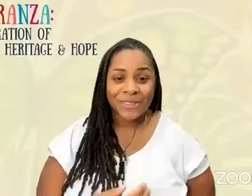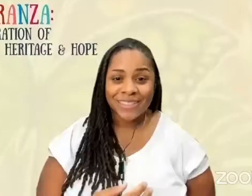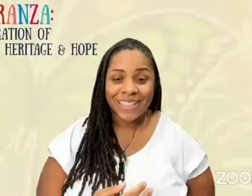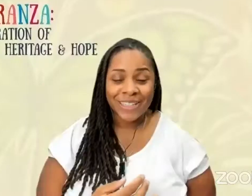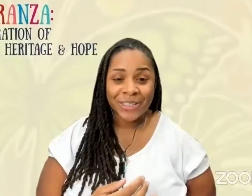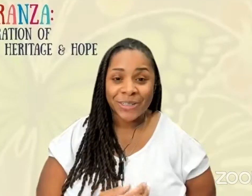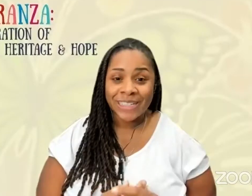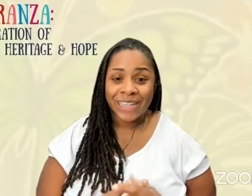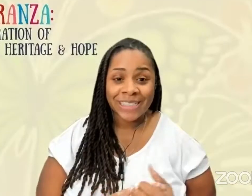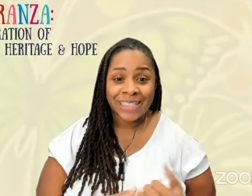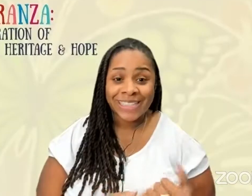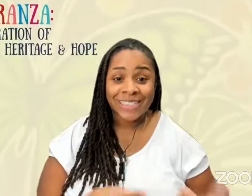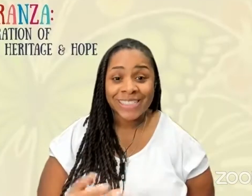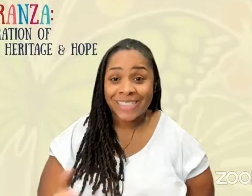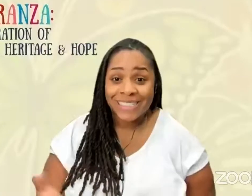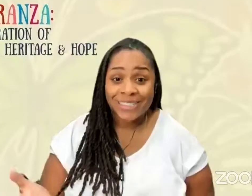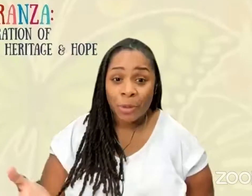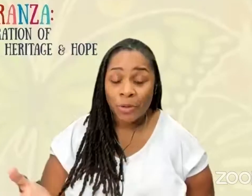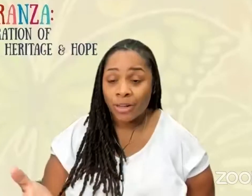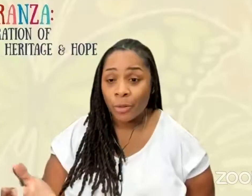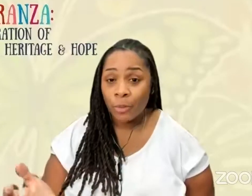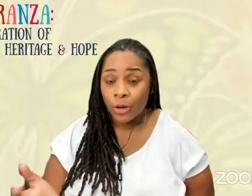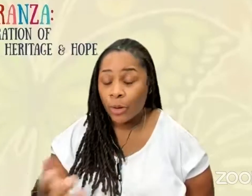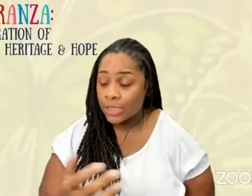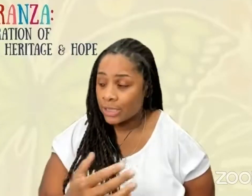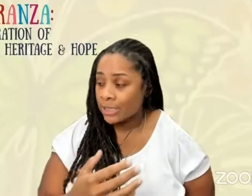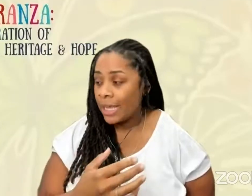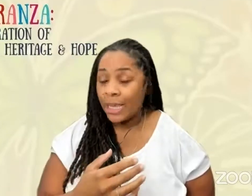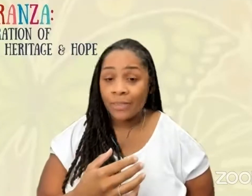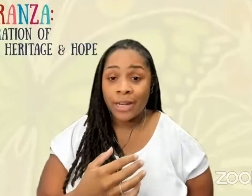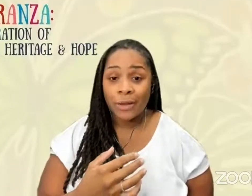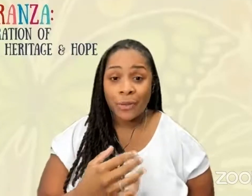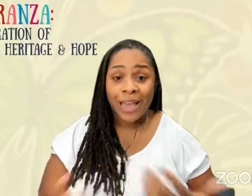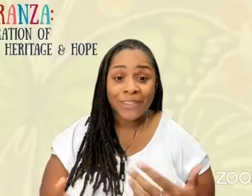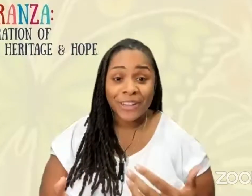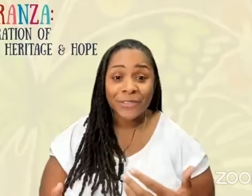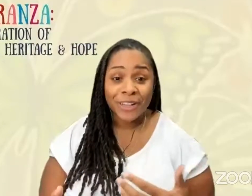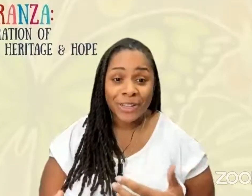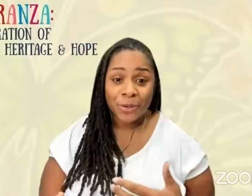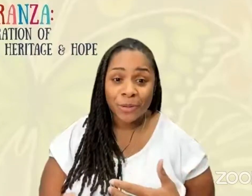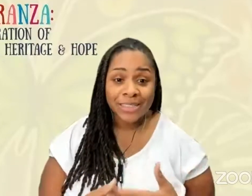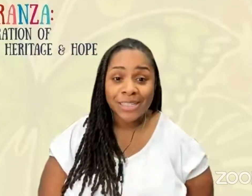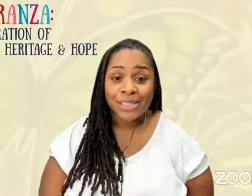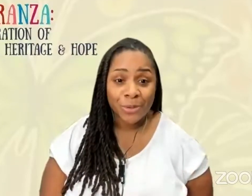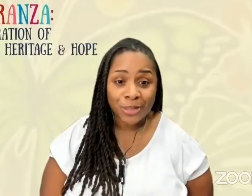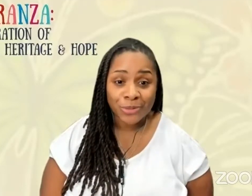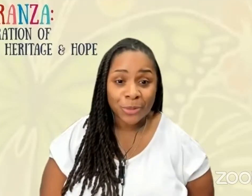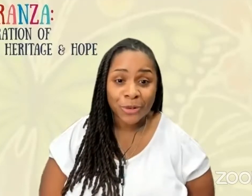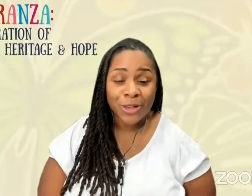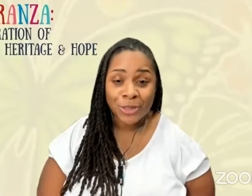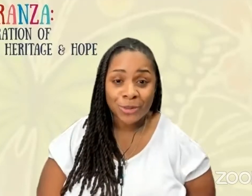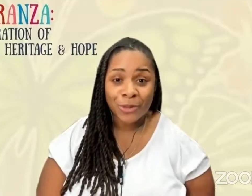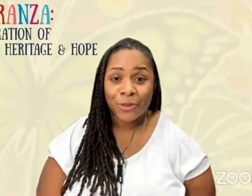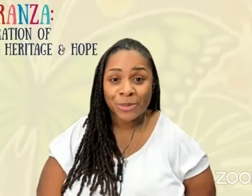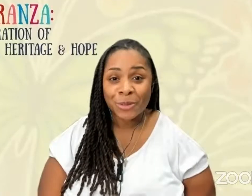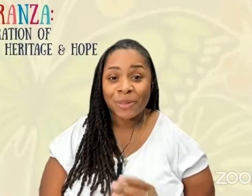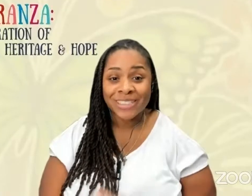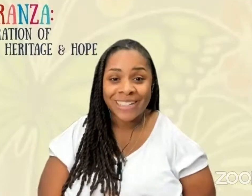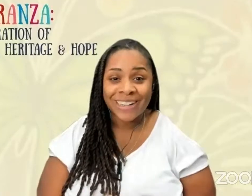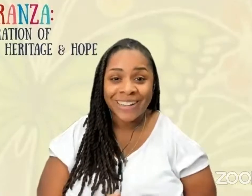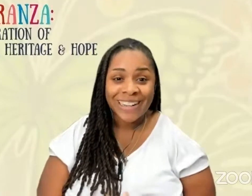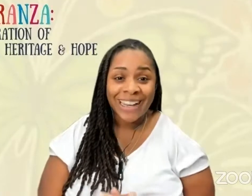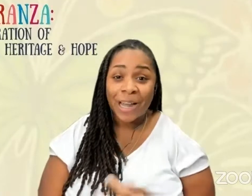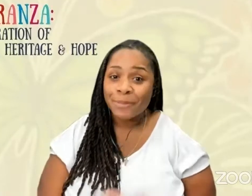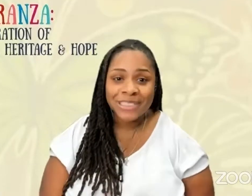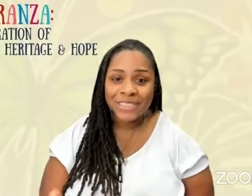Thank you. And just as this is one more question, and then we have another video with testimonies from across the workforce we